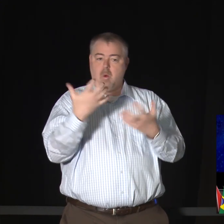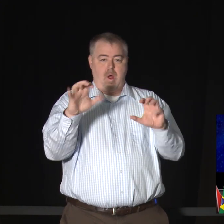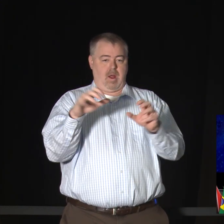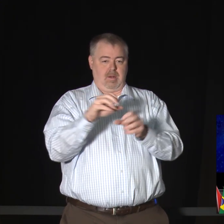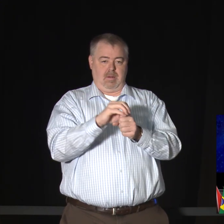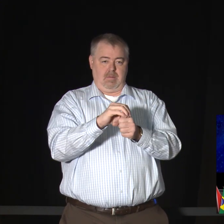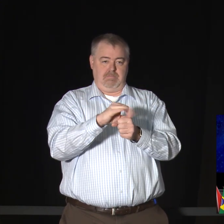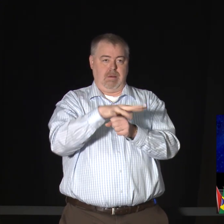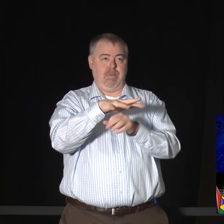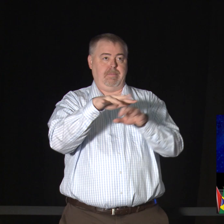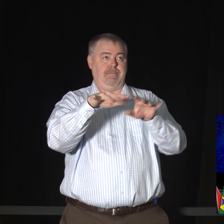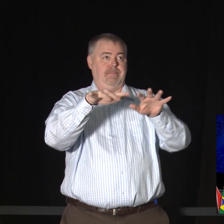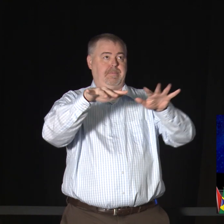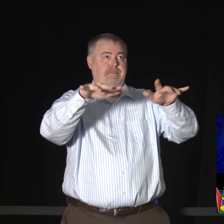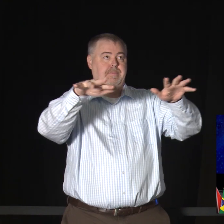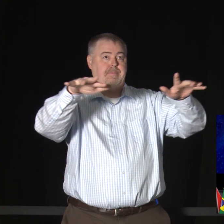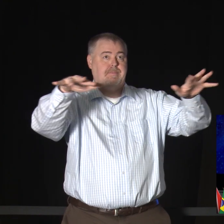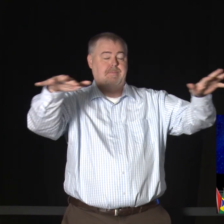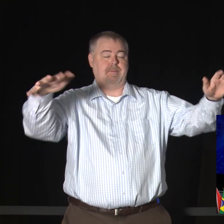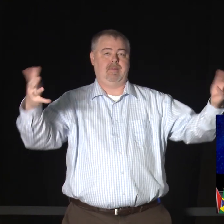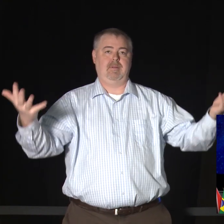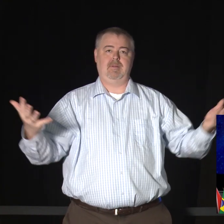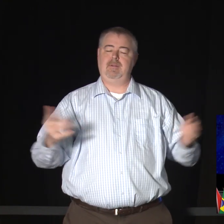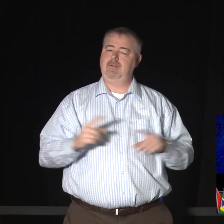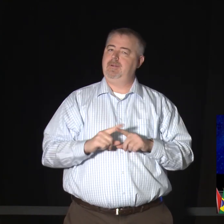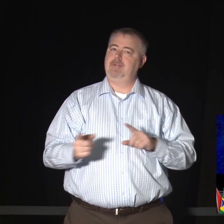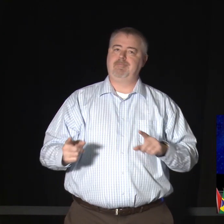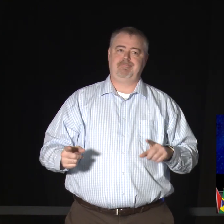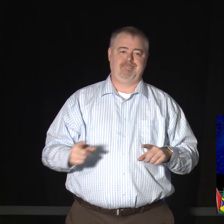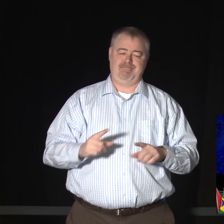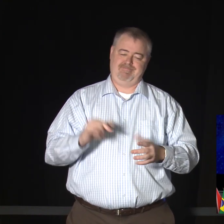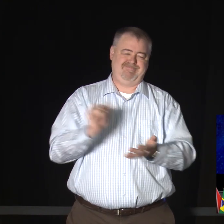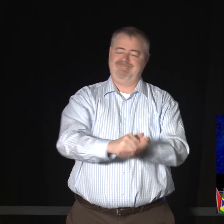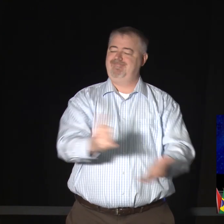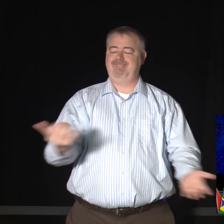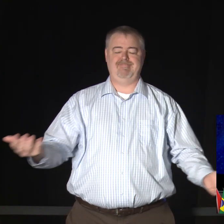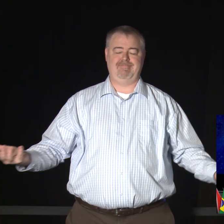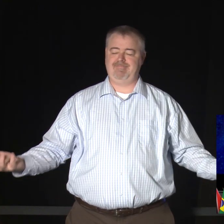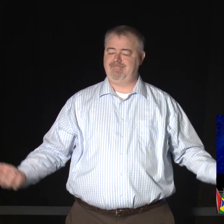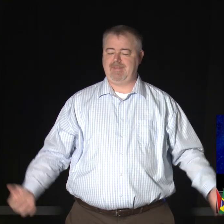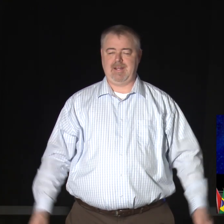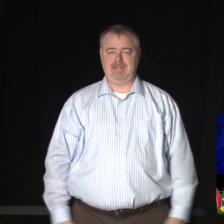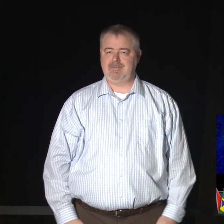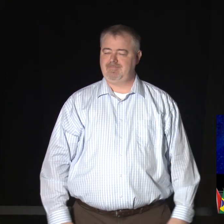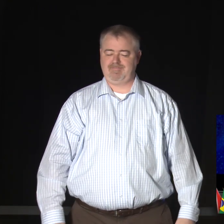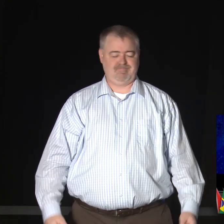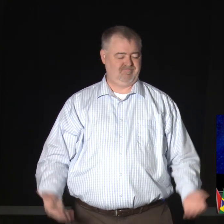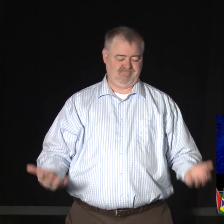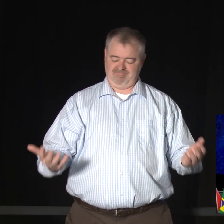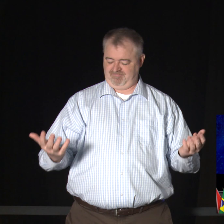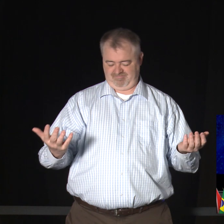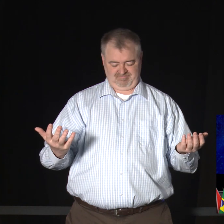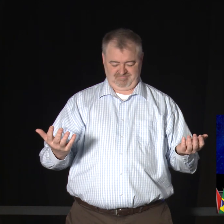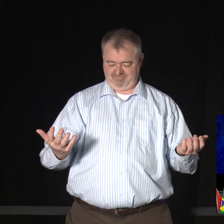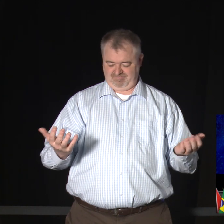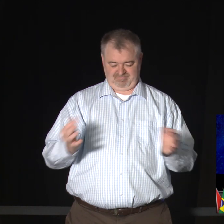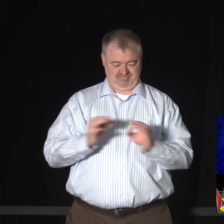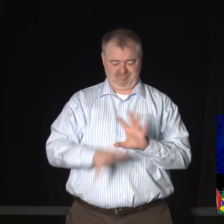don't spread. But it is impossible. It's futile.